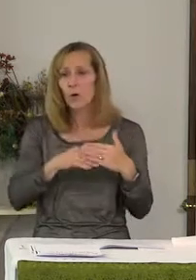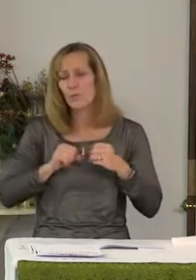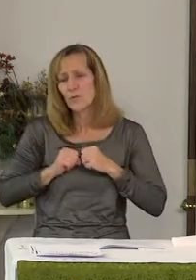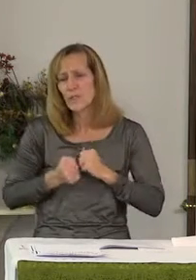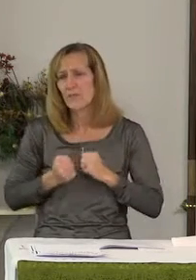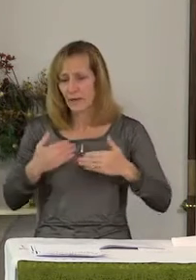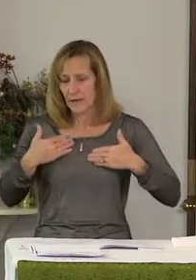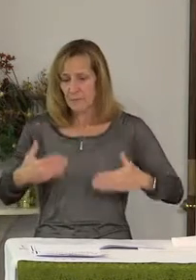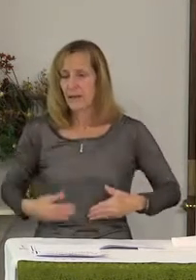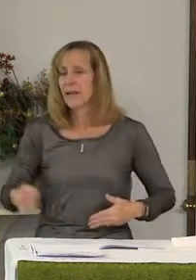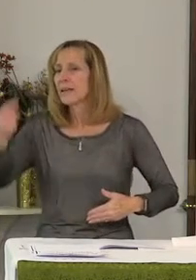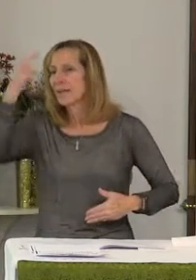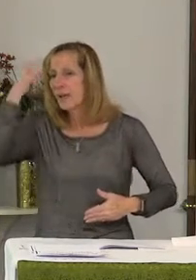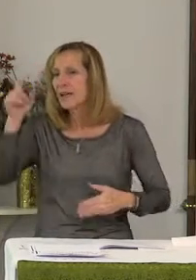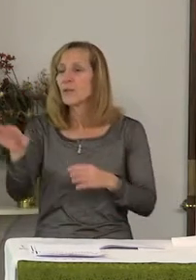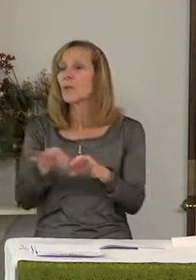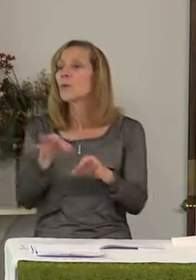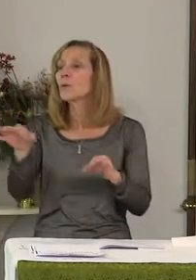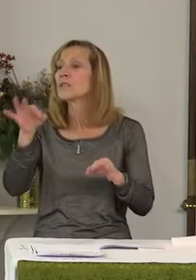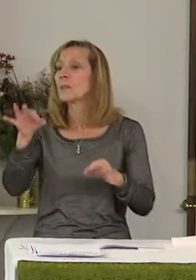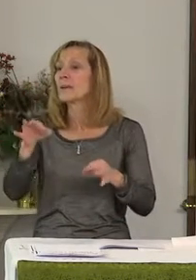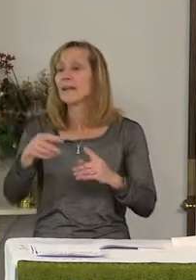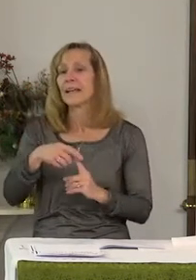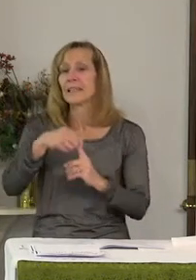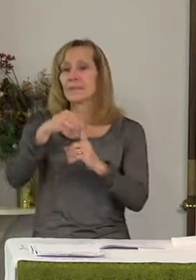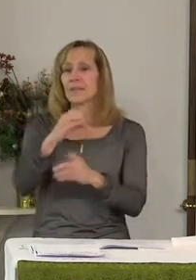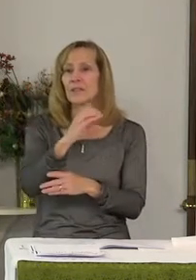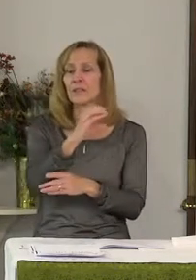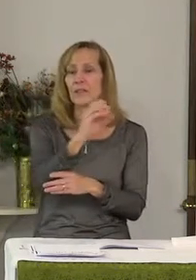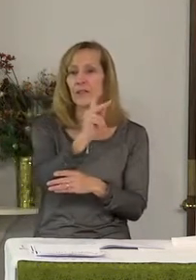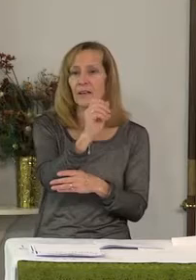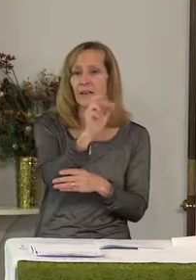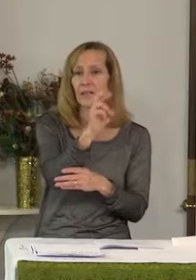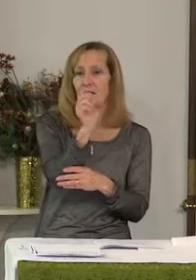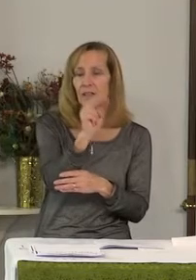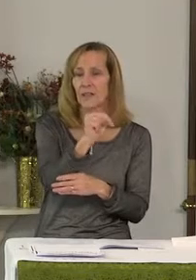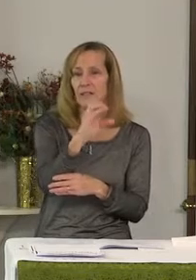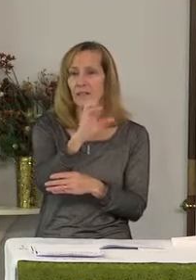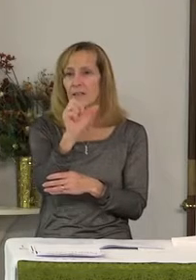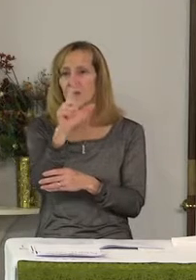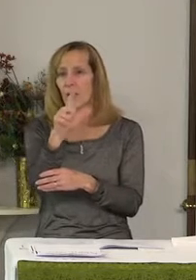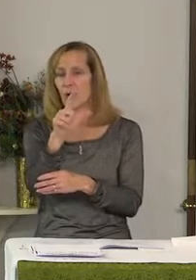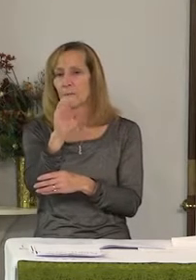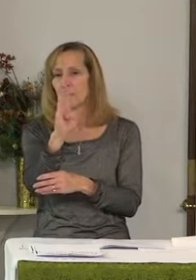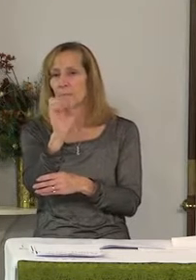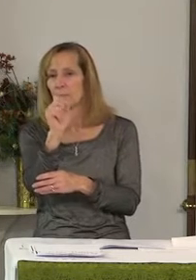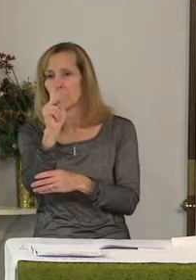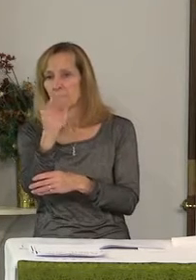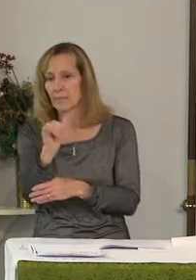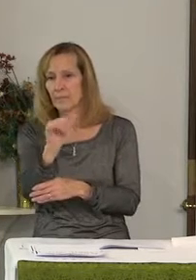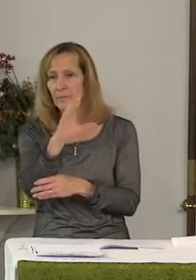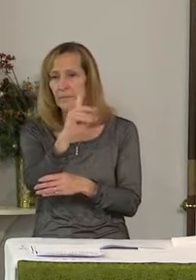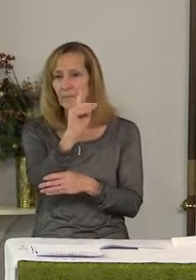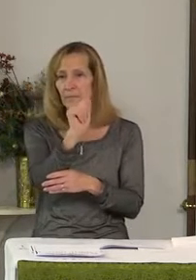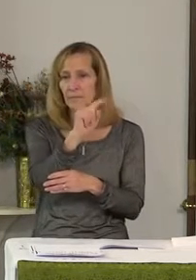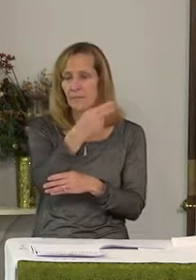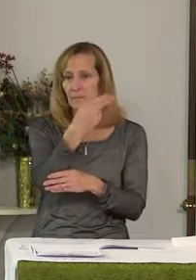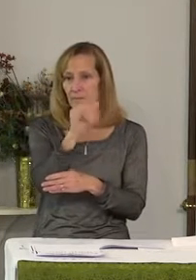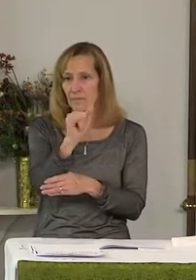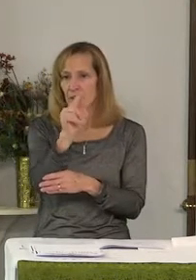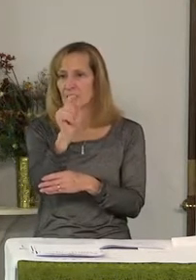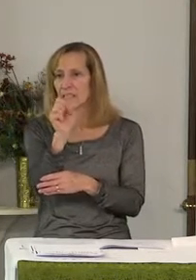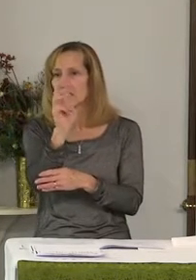suffer in body, mind, or spirit, especially Karen, Carl, and Betty, Kathy,